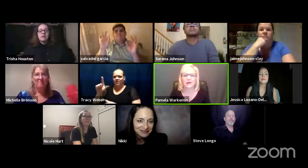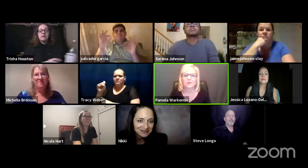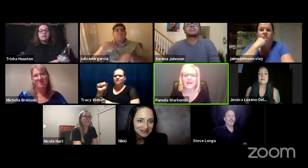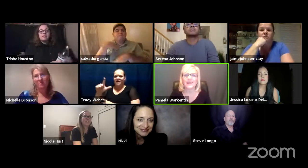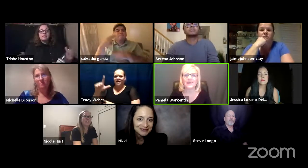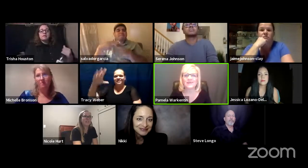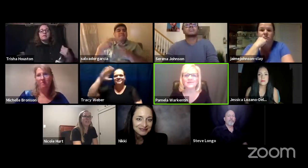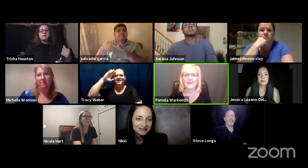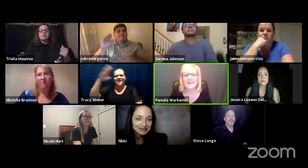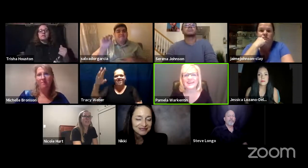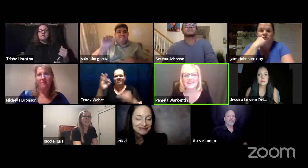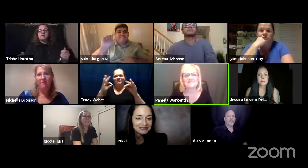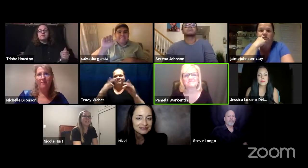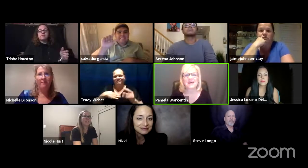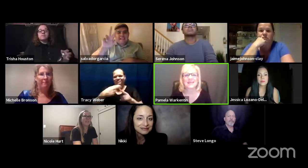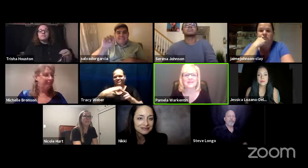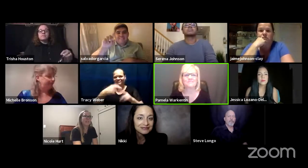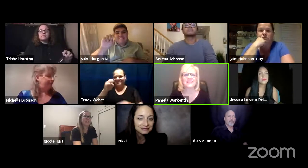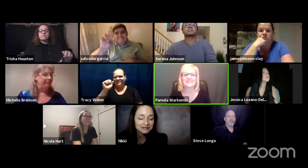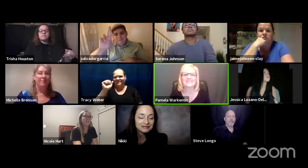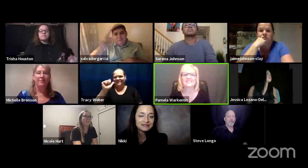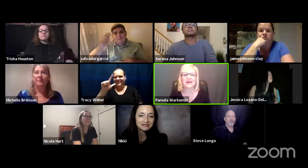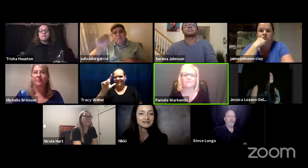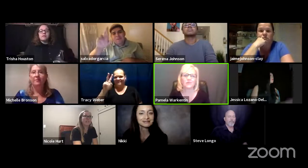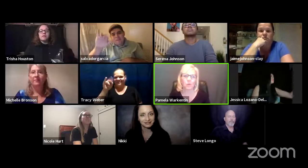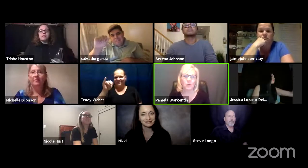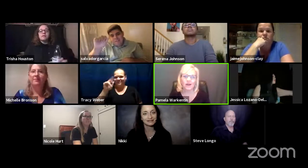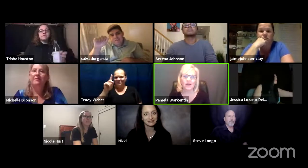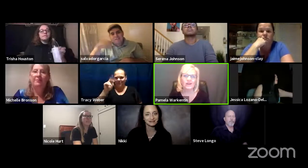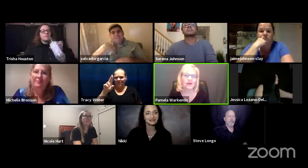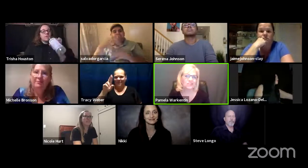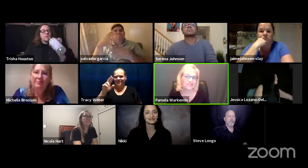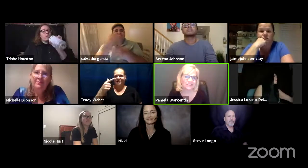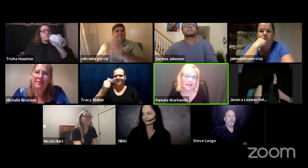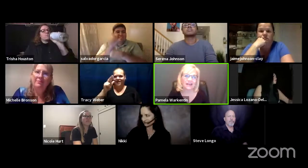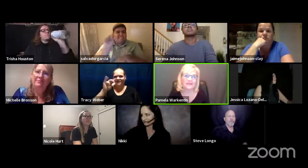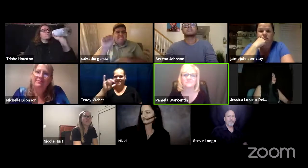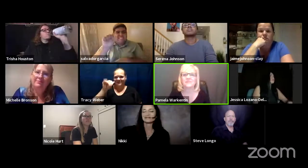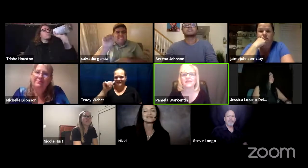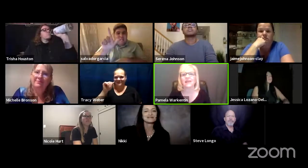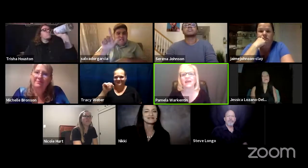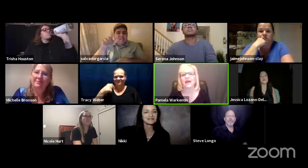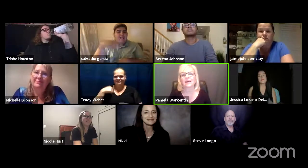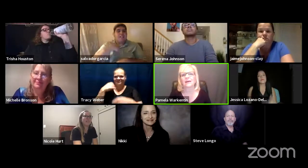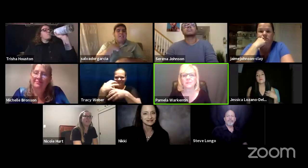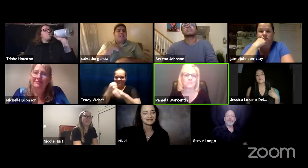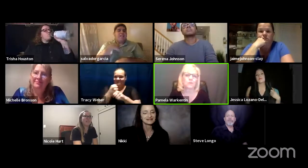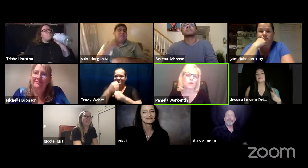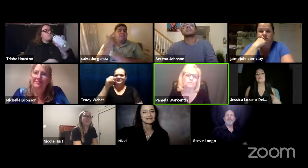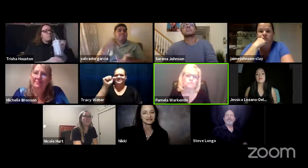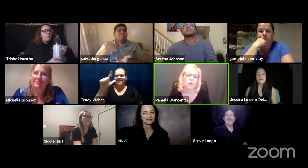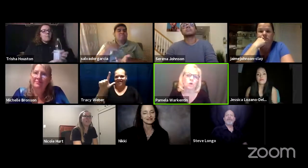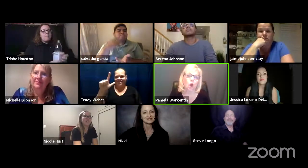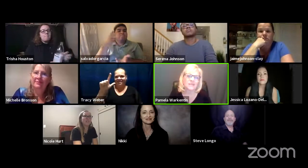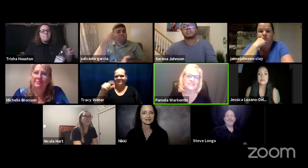Hello, hello. My name is Salvador Garcia. People call me